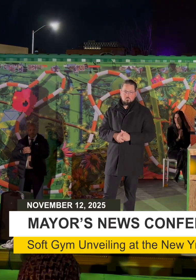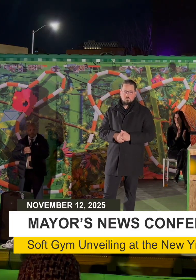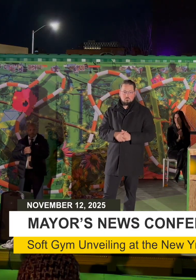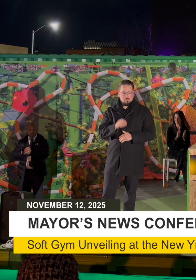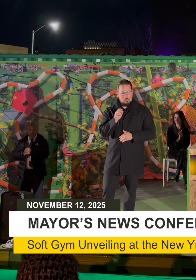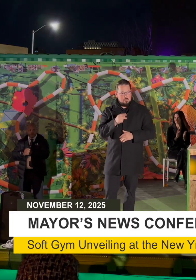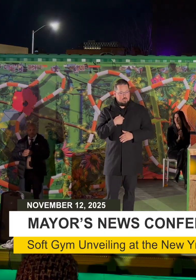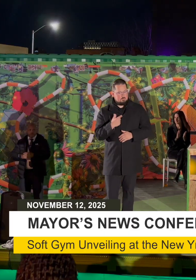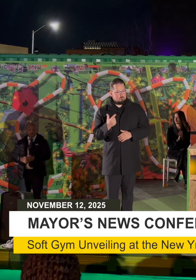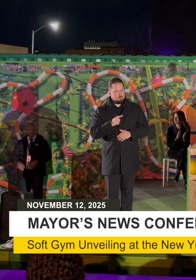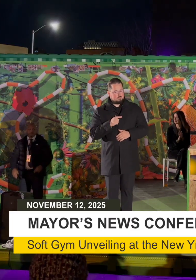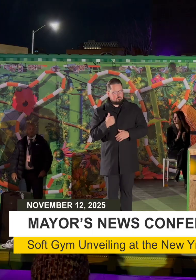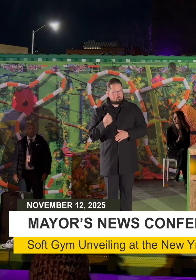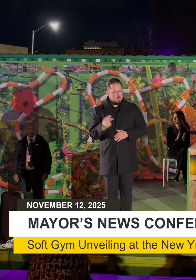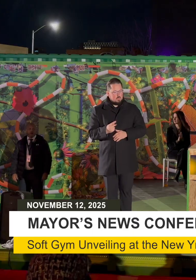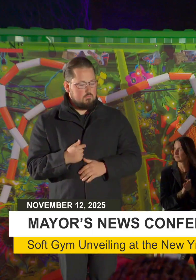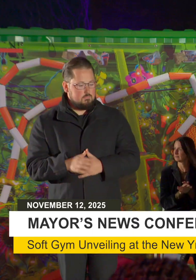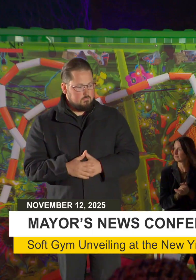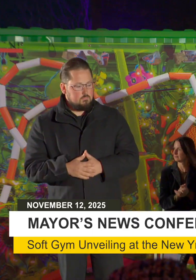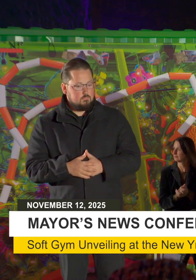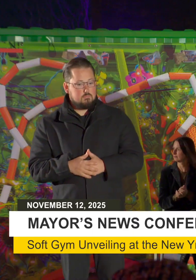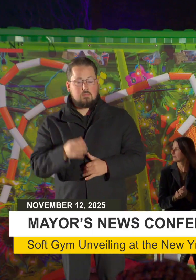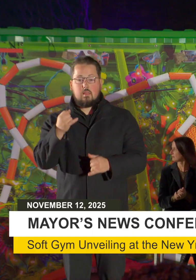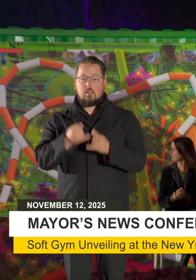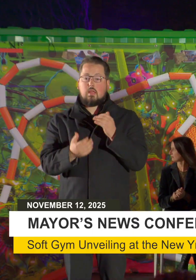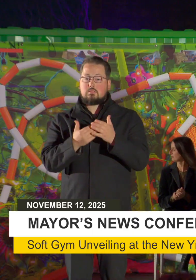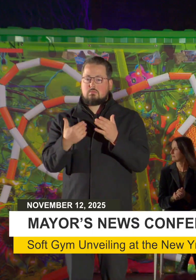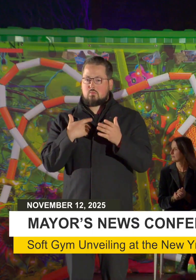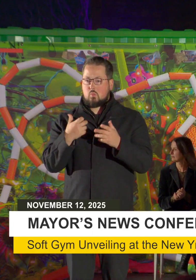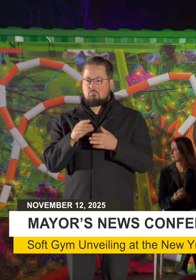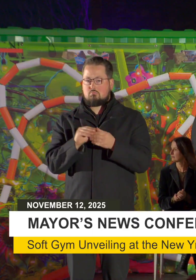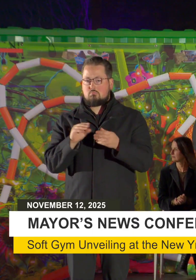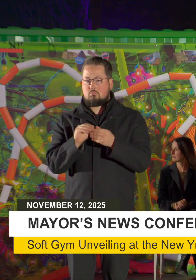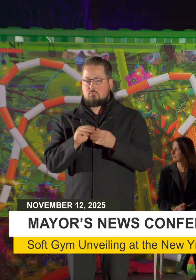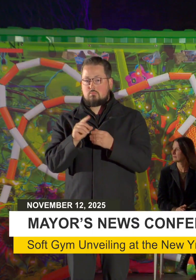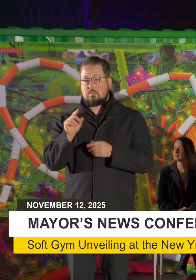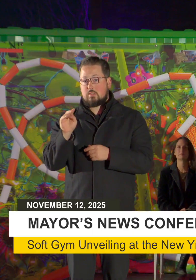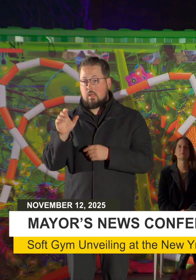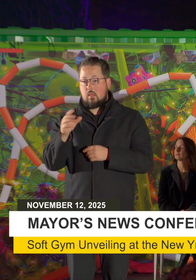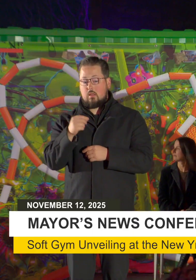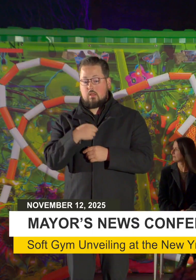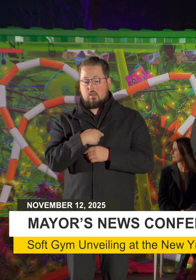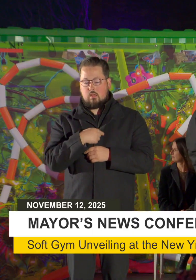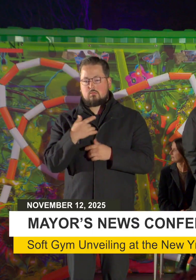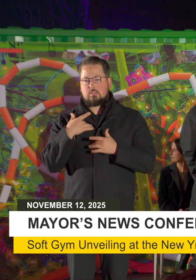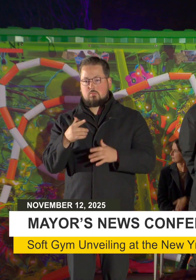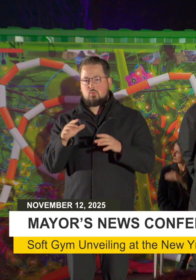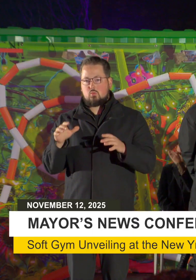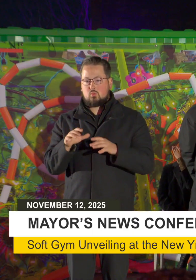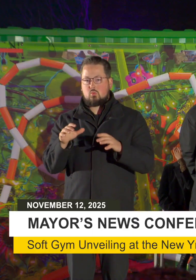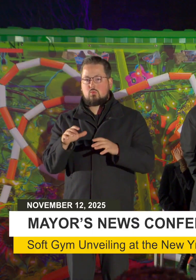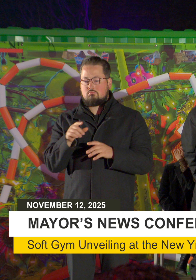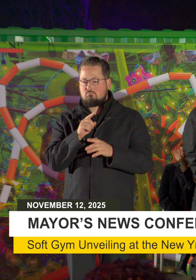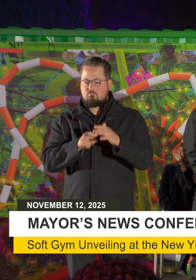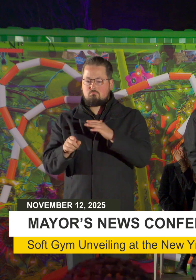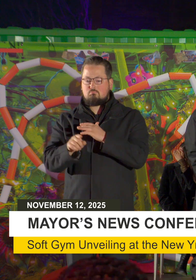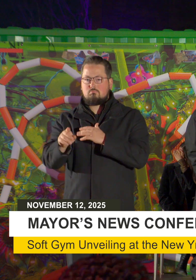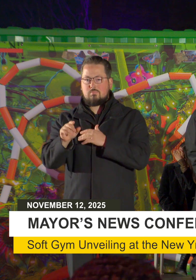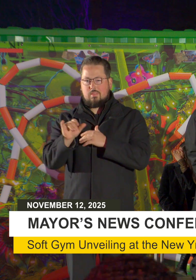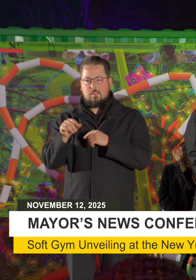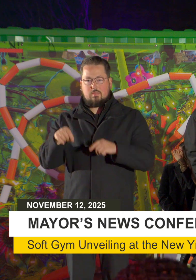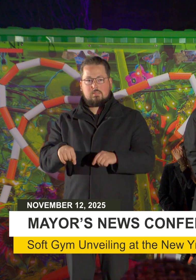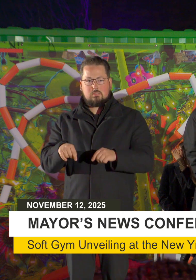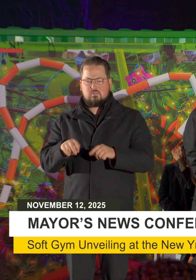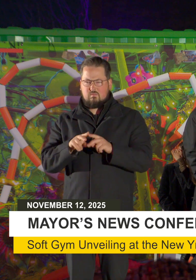Okay, I'm back. The last thing I have to say is Daniel and I usually do exhibitions that are like